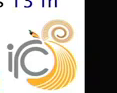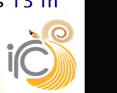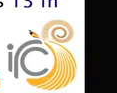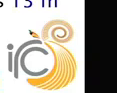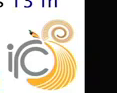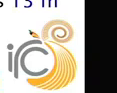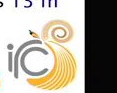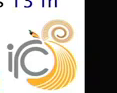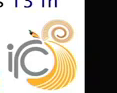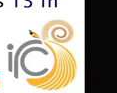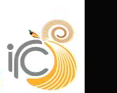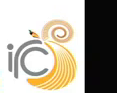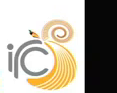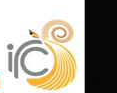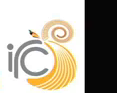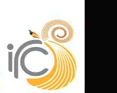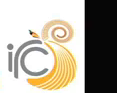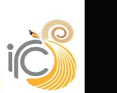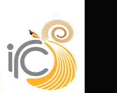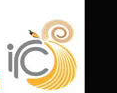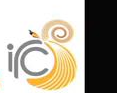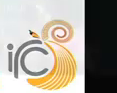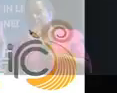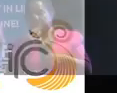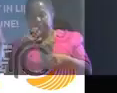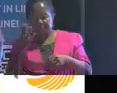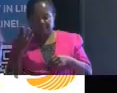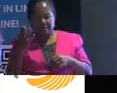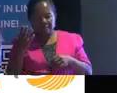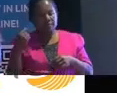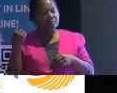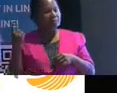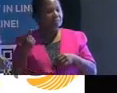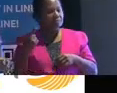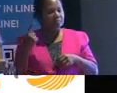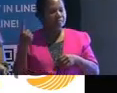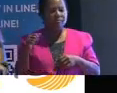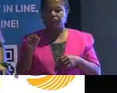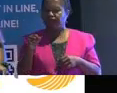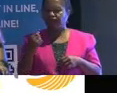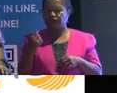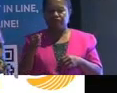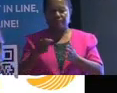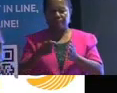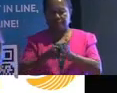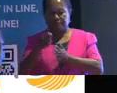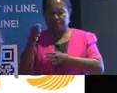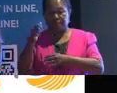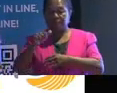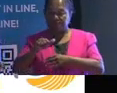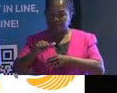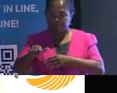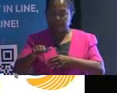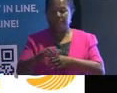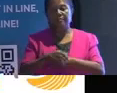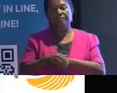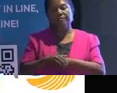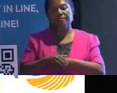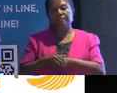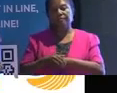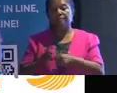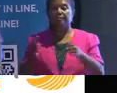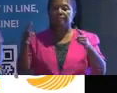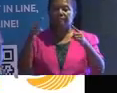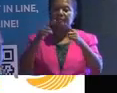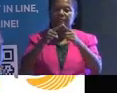I'm clear. Thank you. For those entitlements that are not being used for the original purpose, they